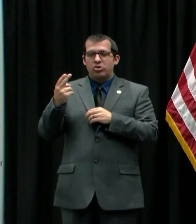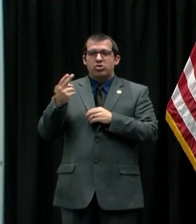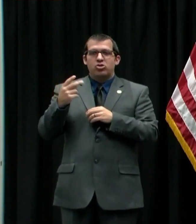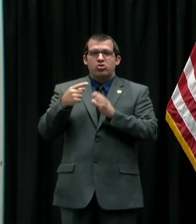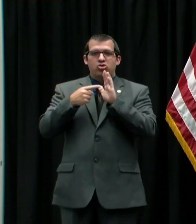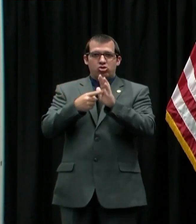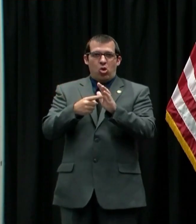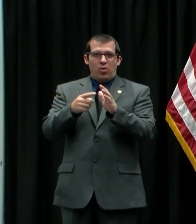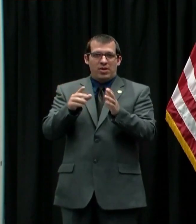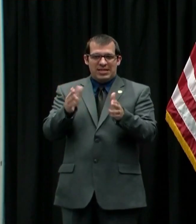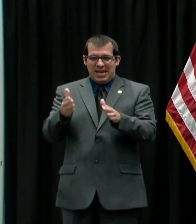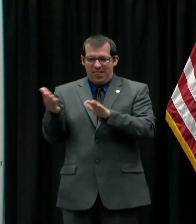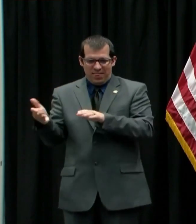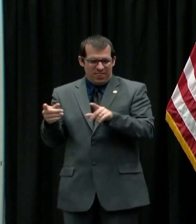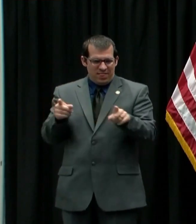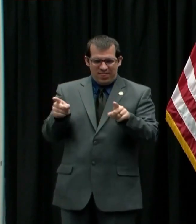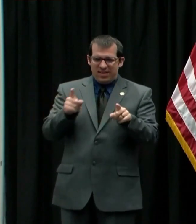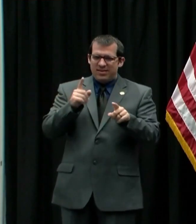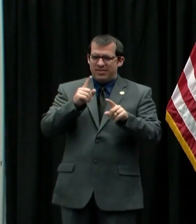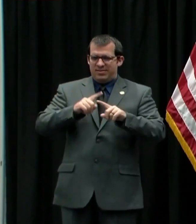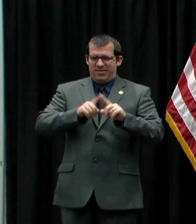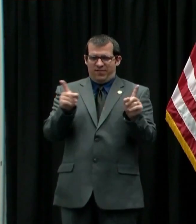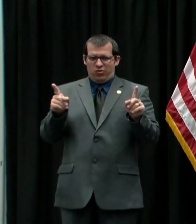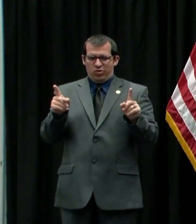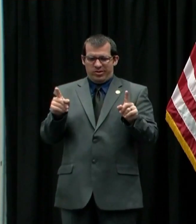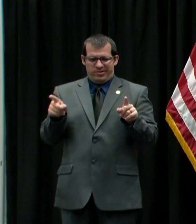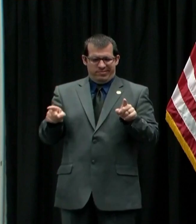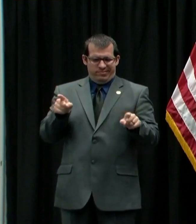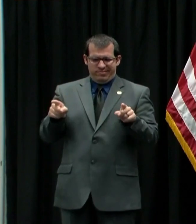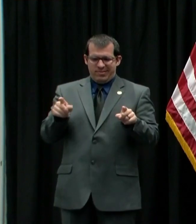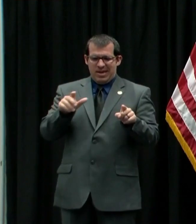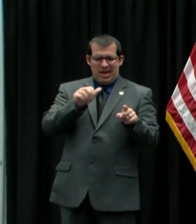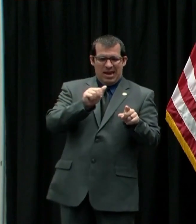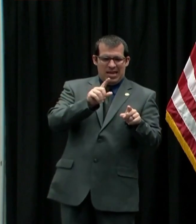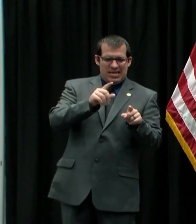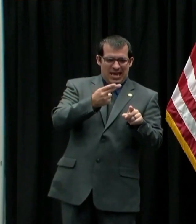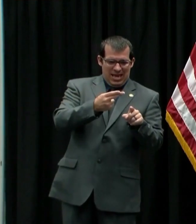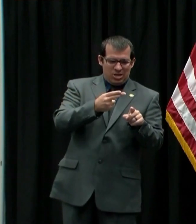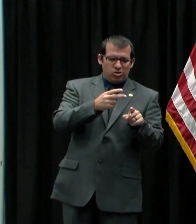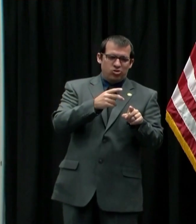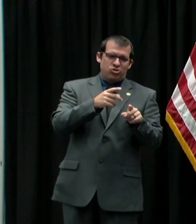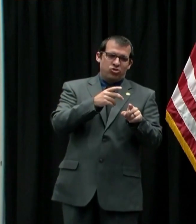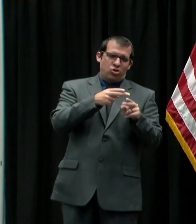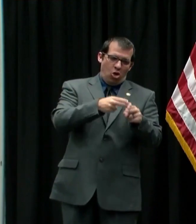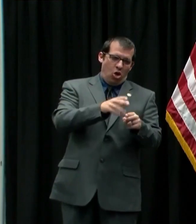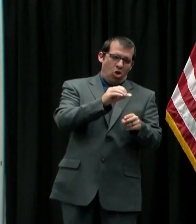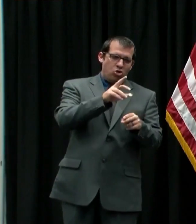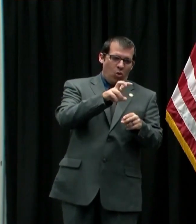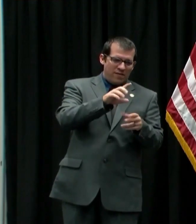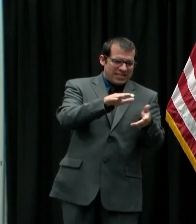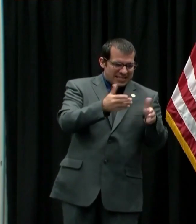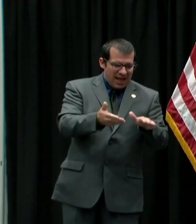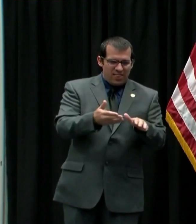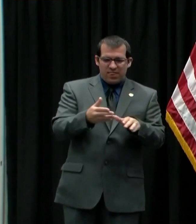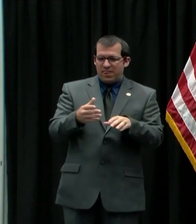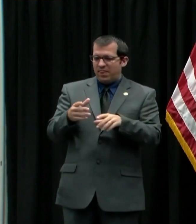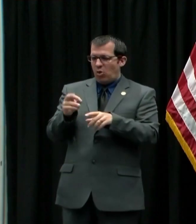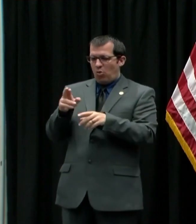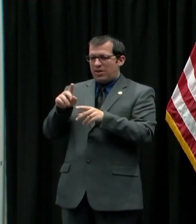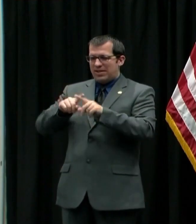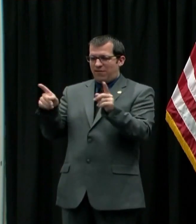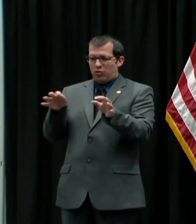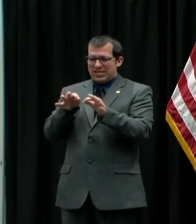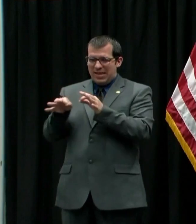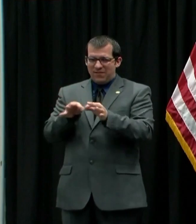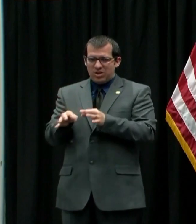wide discrepancy. And I was just kind of curious as to what does ADH consider a COVID death, or is there different